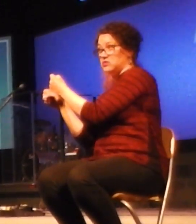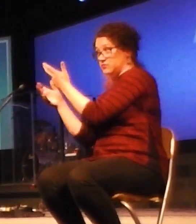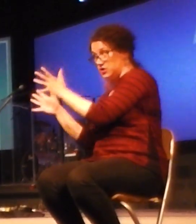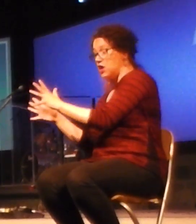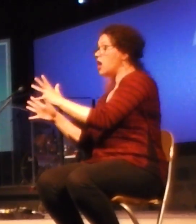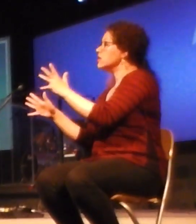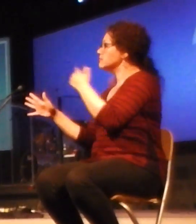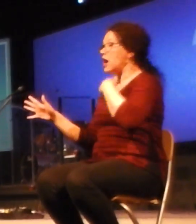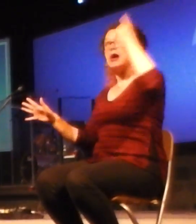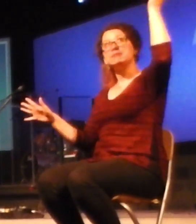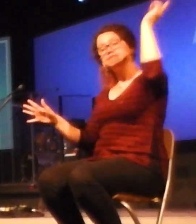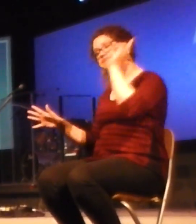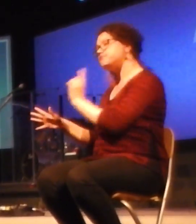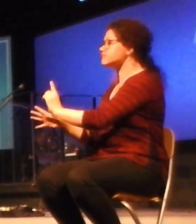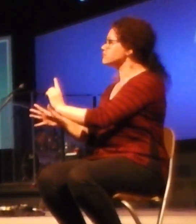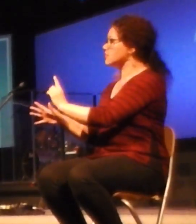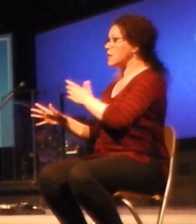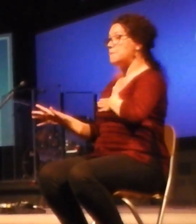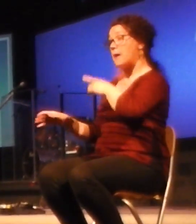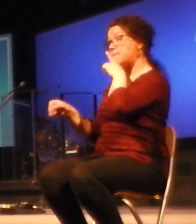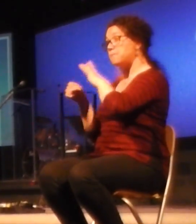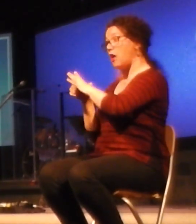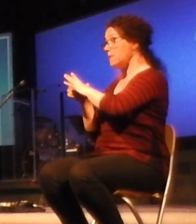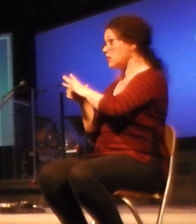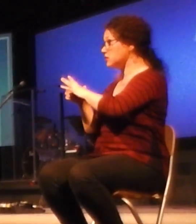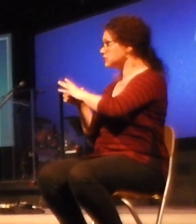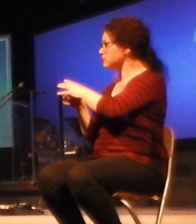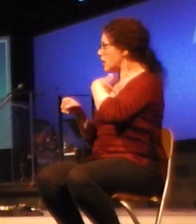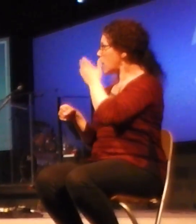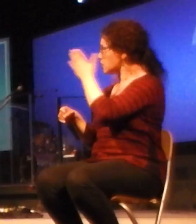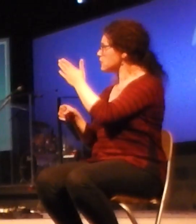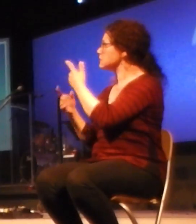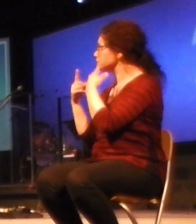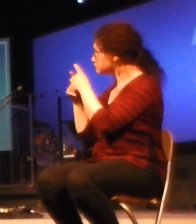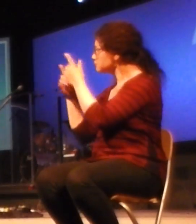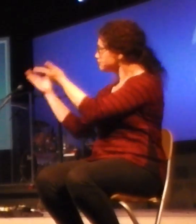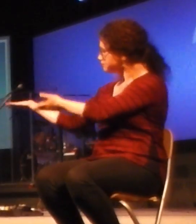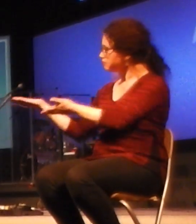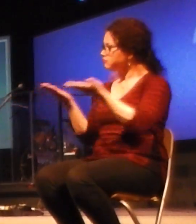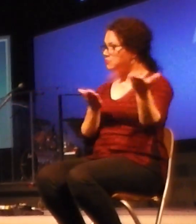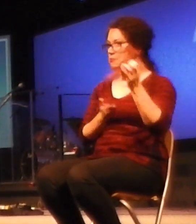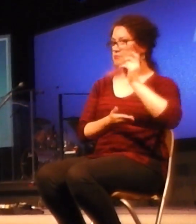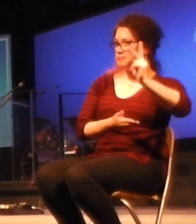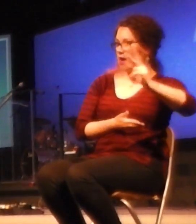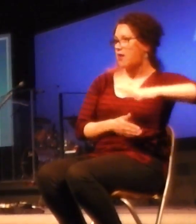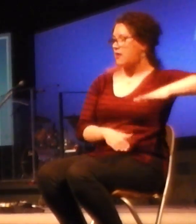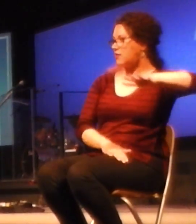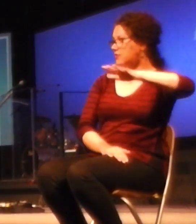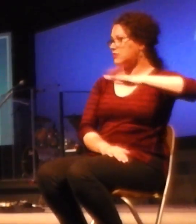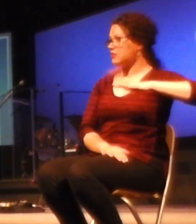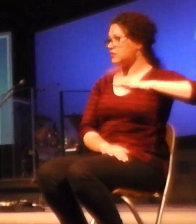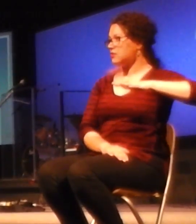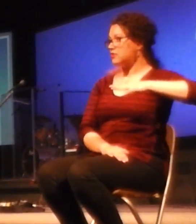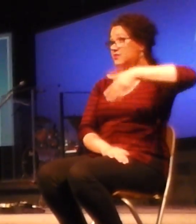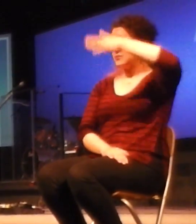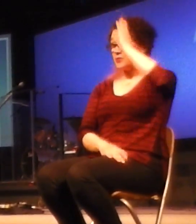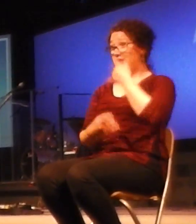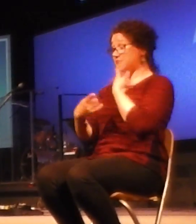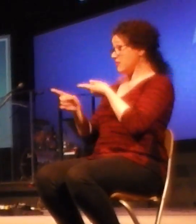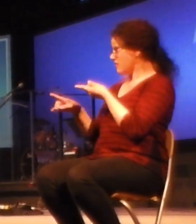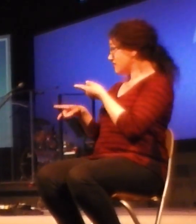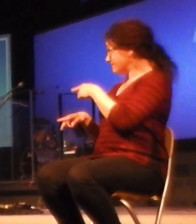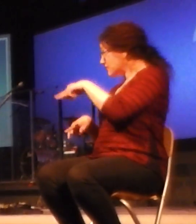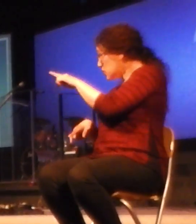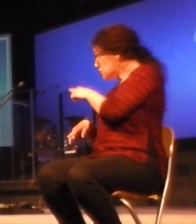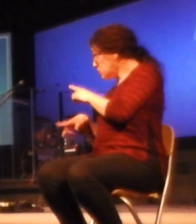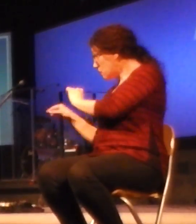come to you and fulfill my good promise to bring you back to this place. And so what God is saying is, listen, you've been hearing that